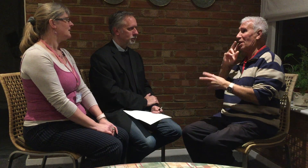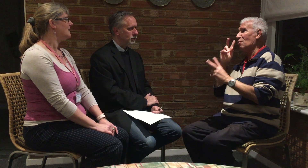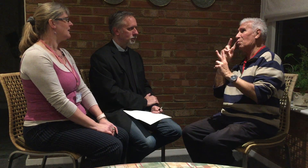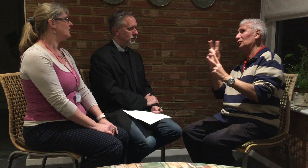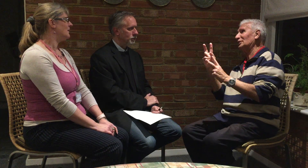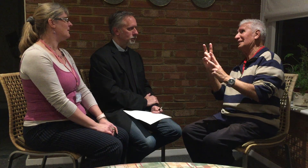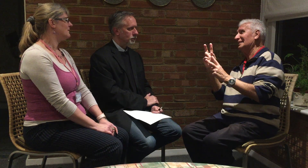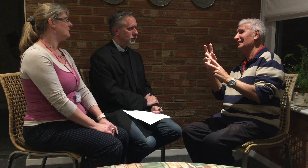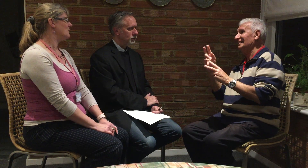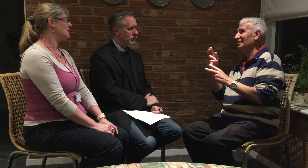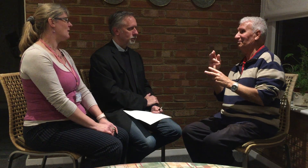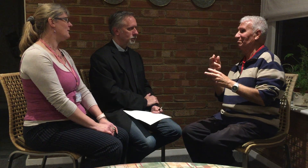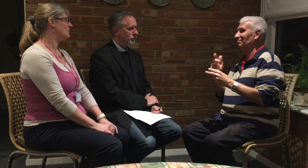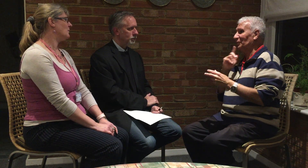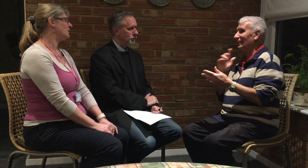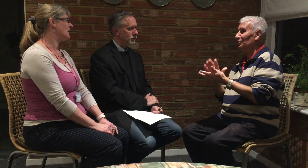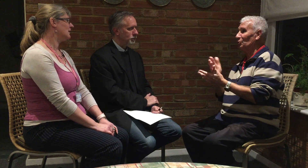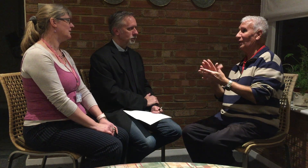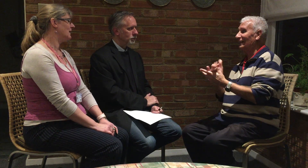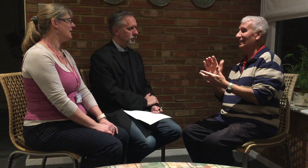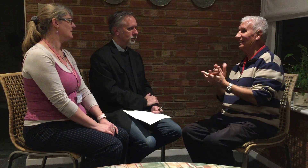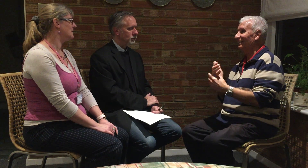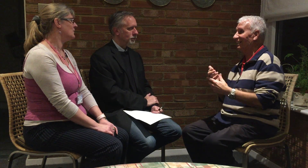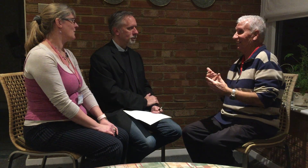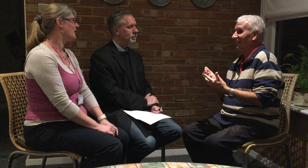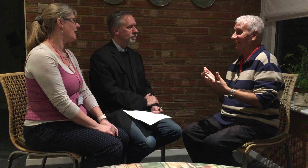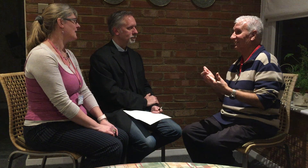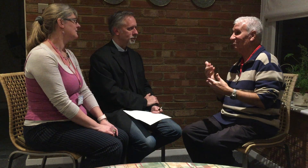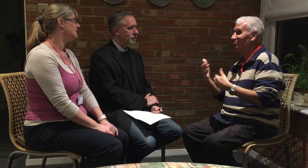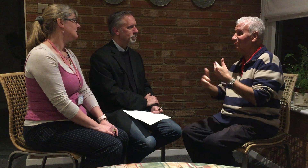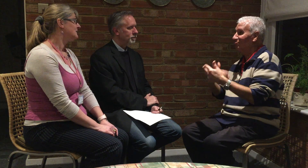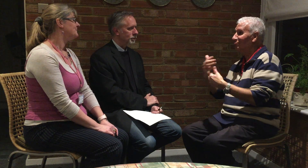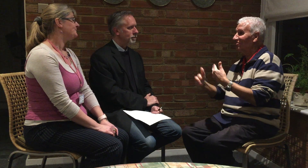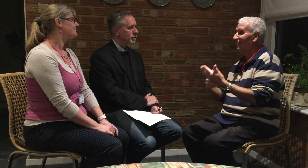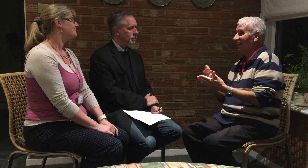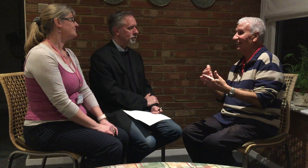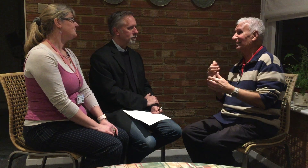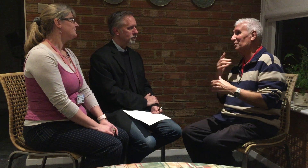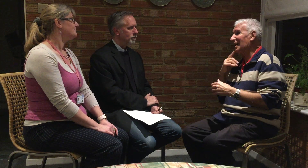and then, all the staff could watch that, couldn't they? They would enjoy that.